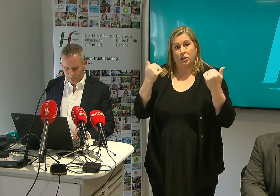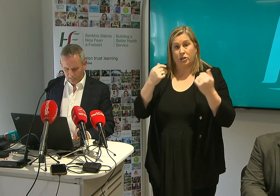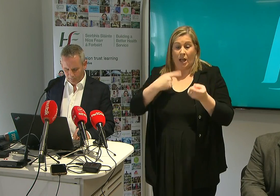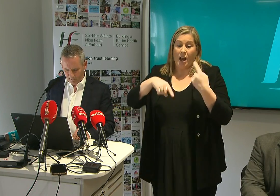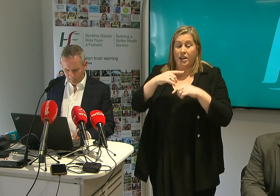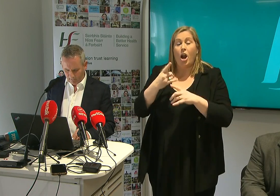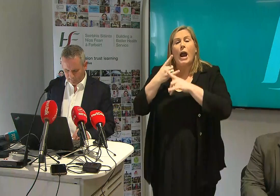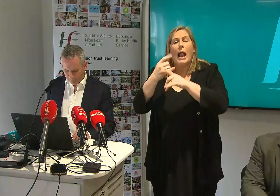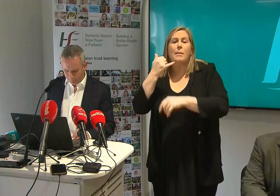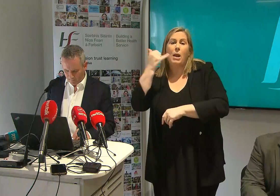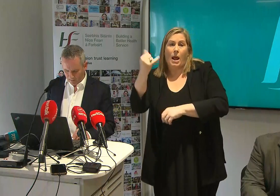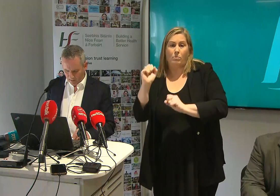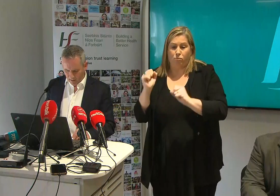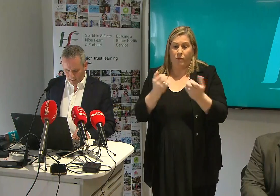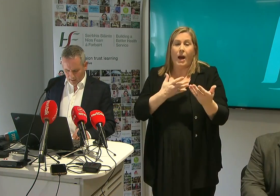helpline continues to provide advice.